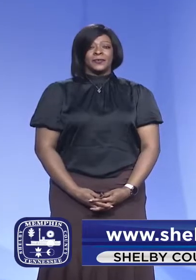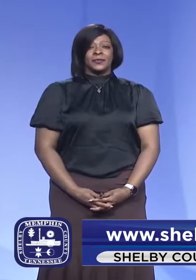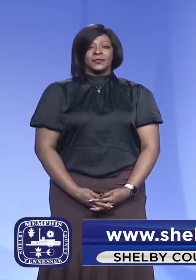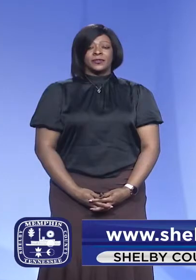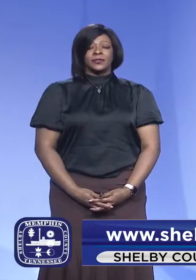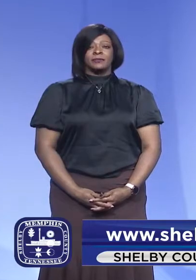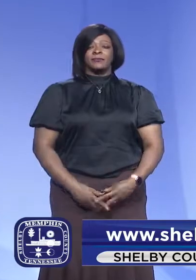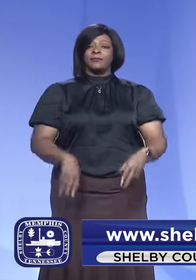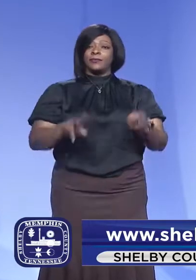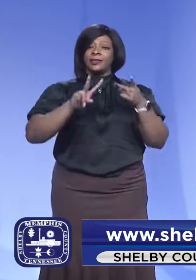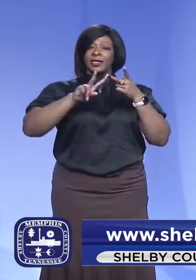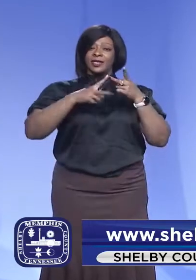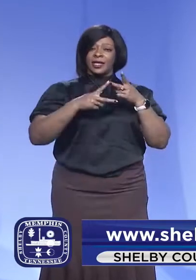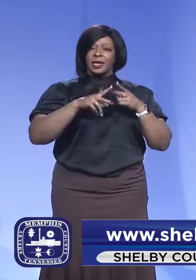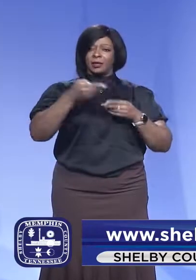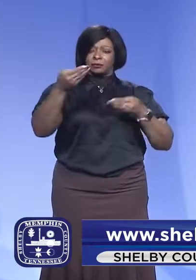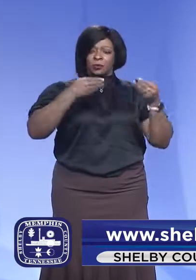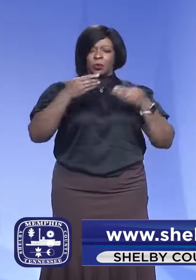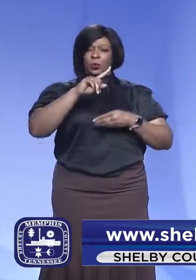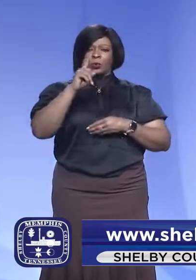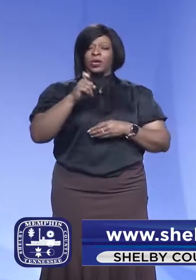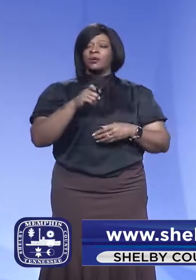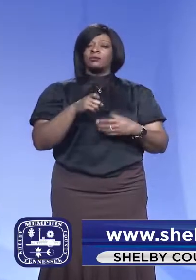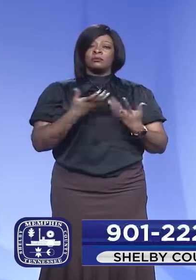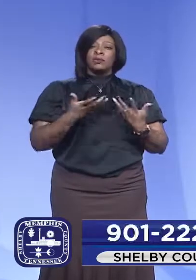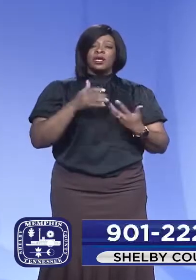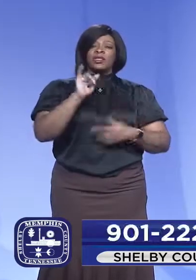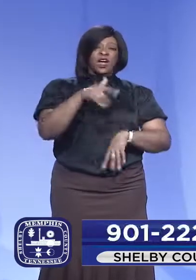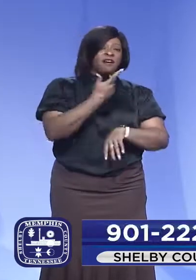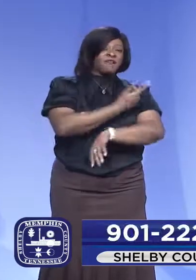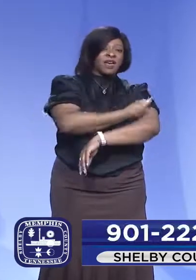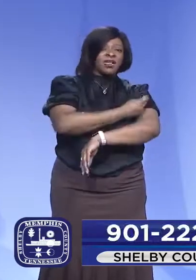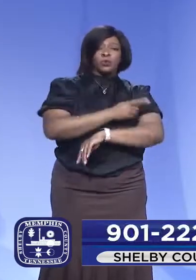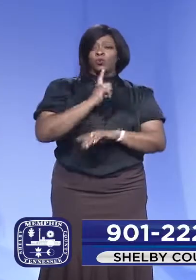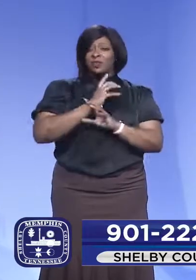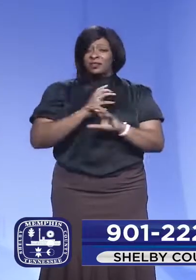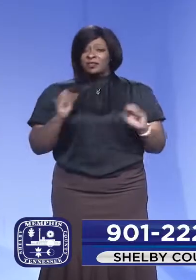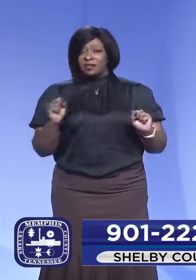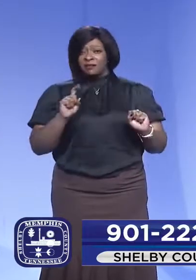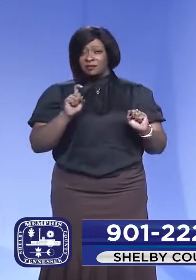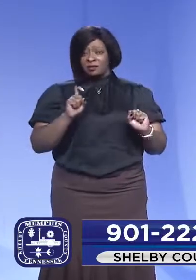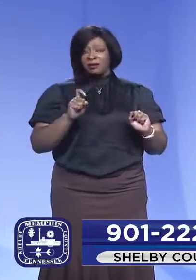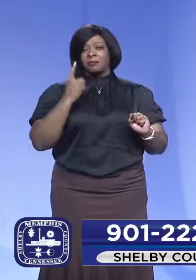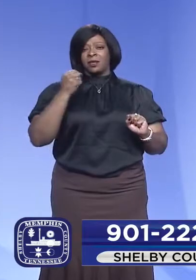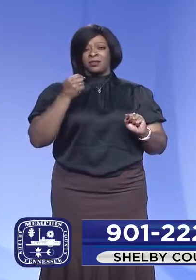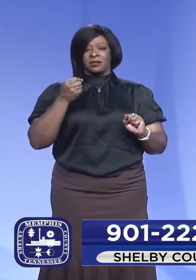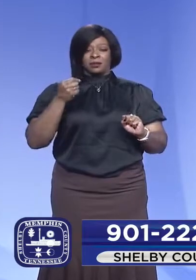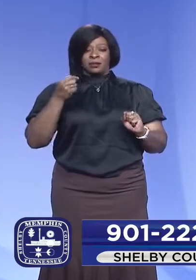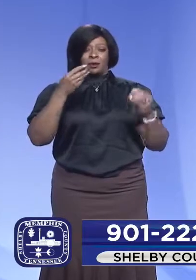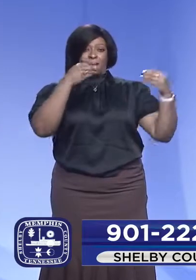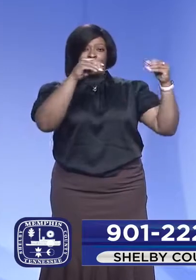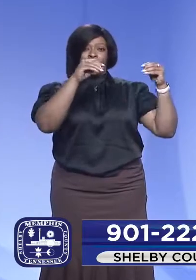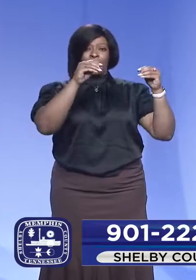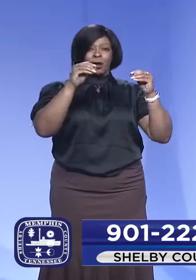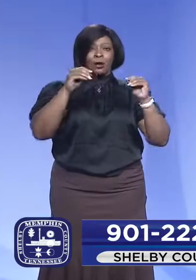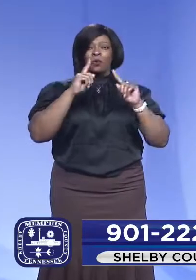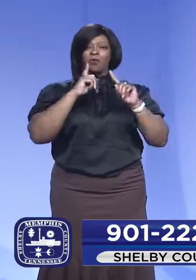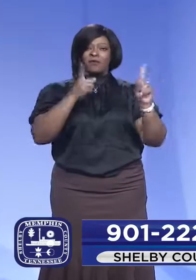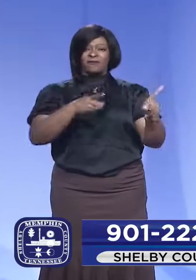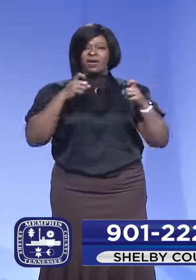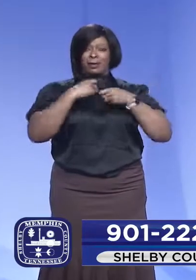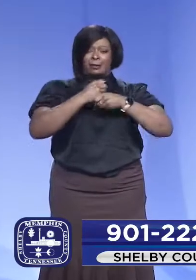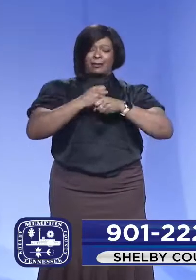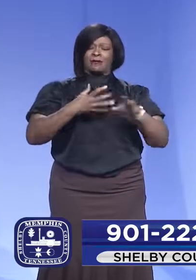The second question has to do with whether or not the vaccines are safe because they were brought to market in such a rapid